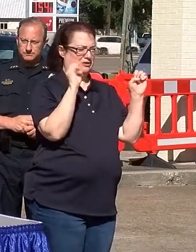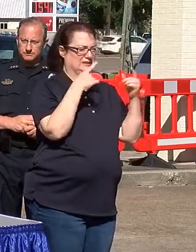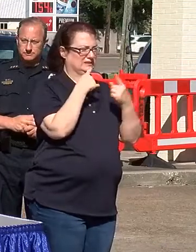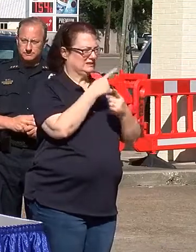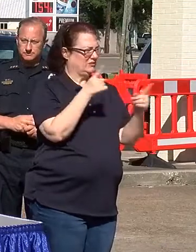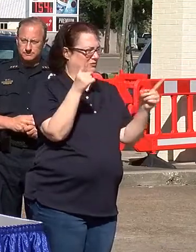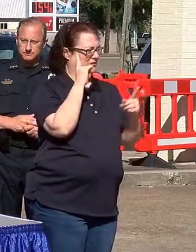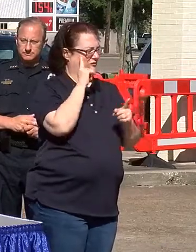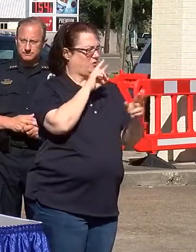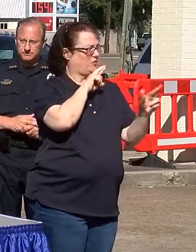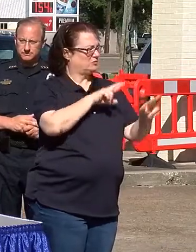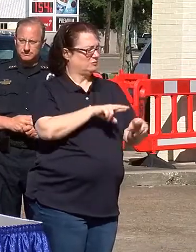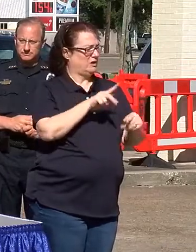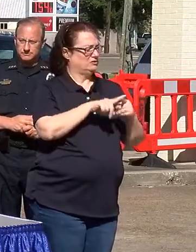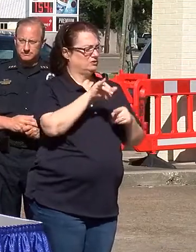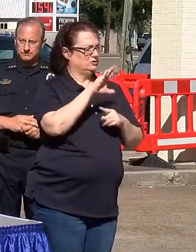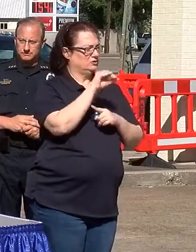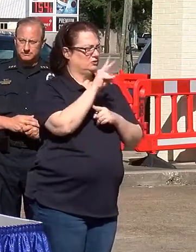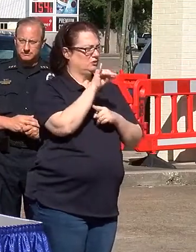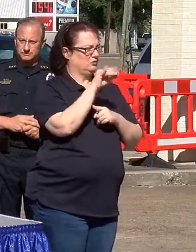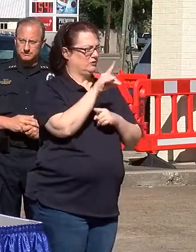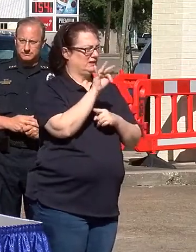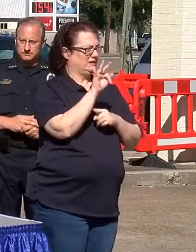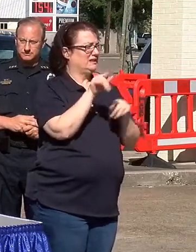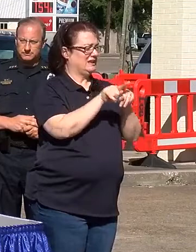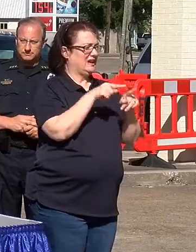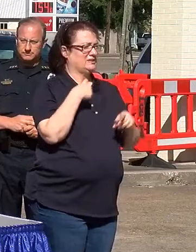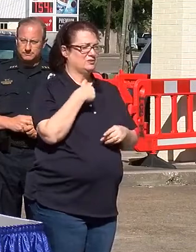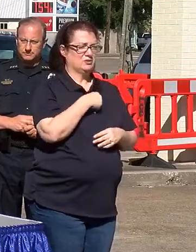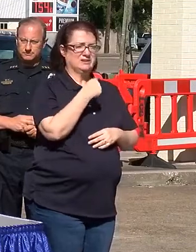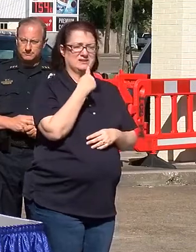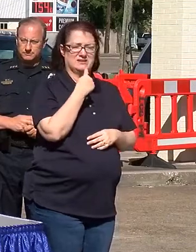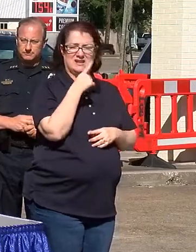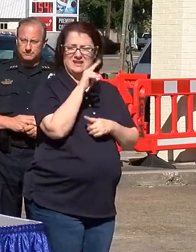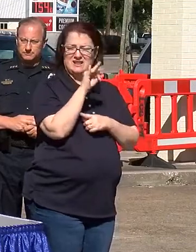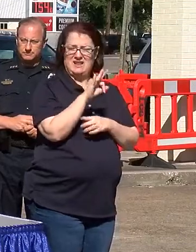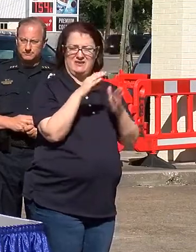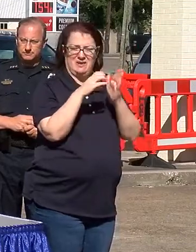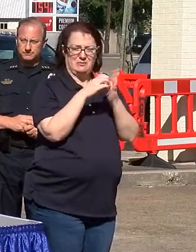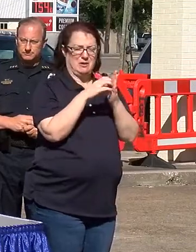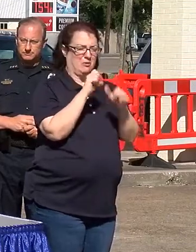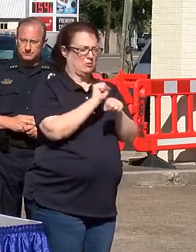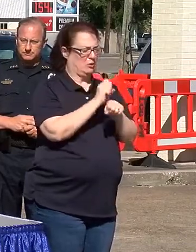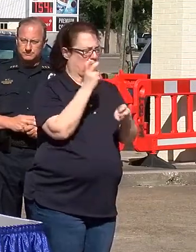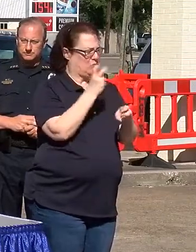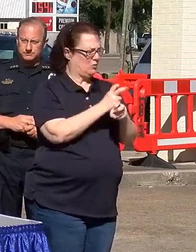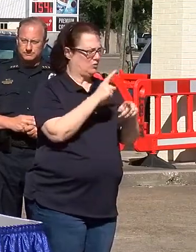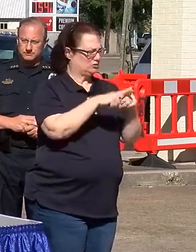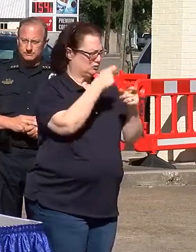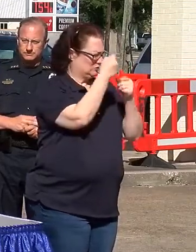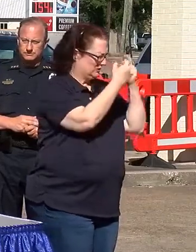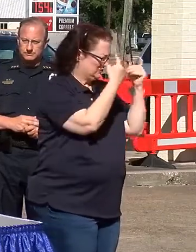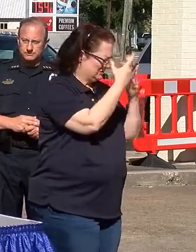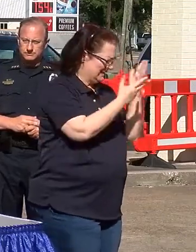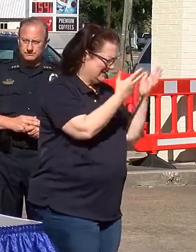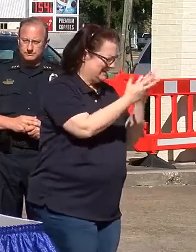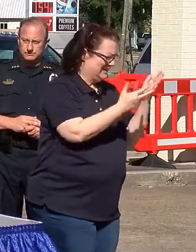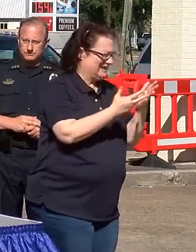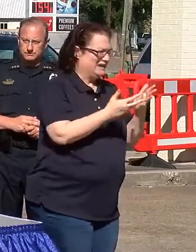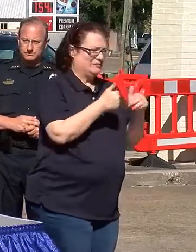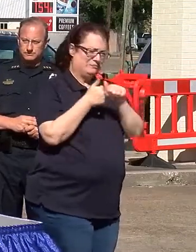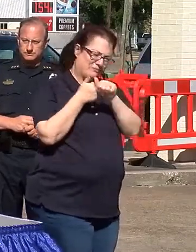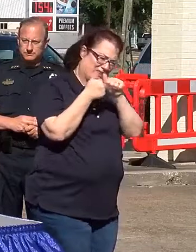COVID-19. As we've discussed, Lafayette Parish is working hard to interpret those orders and to comply with both the letter